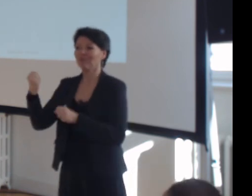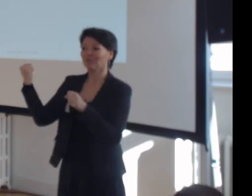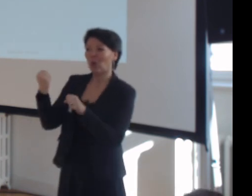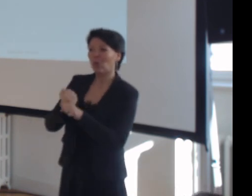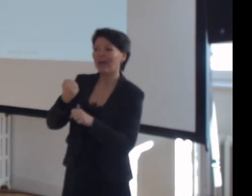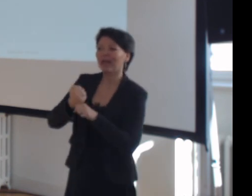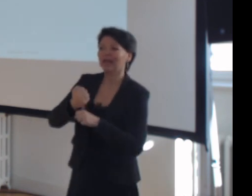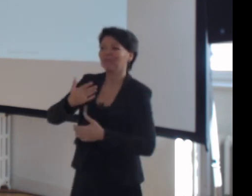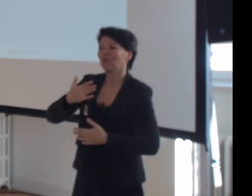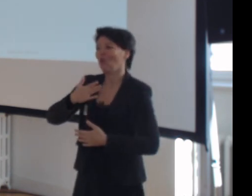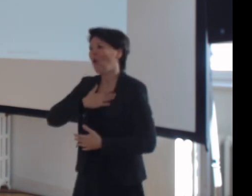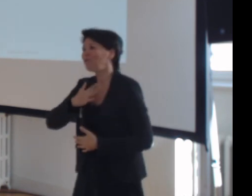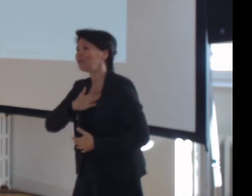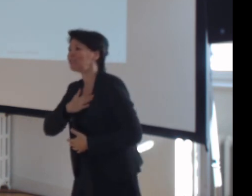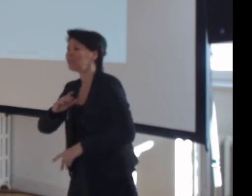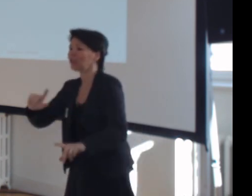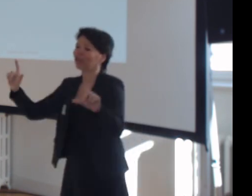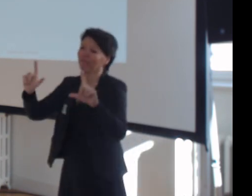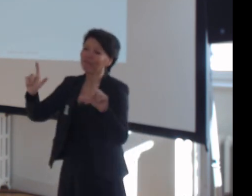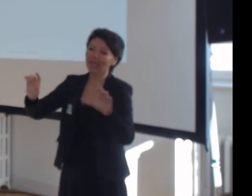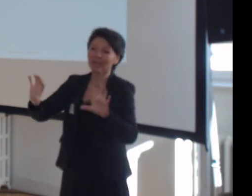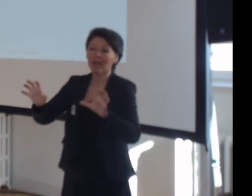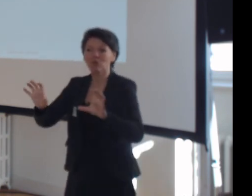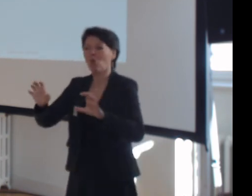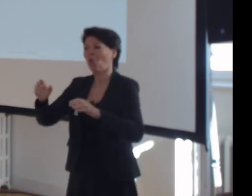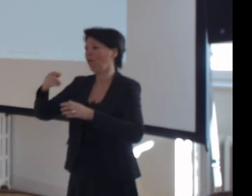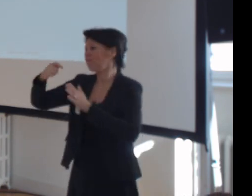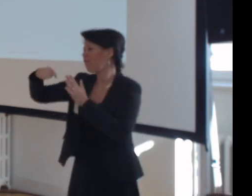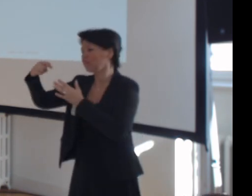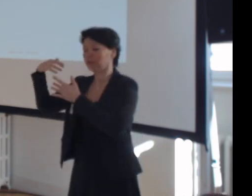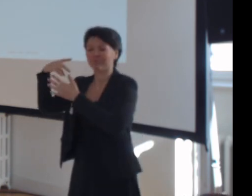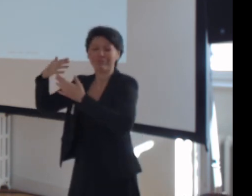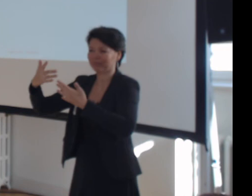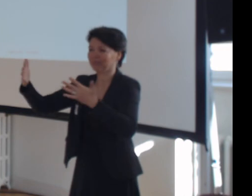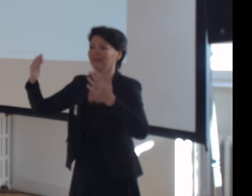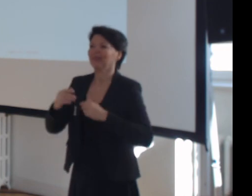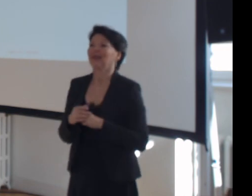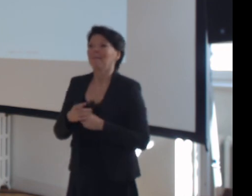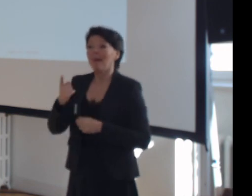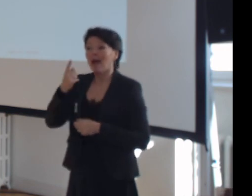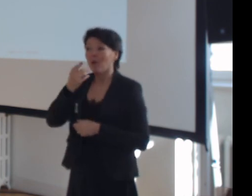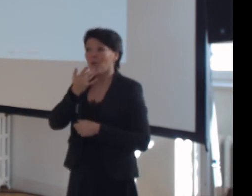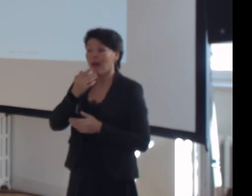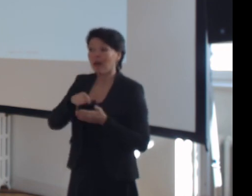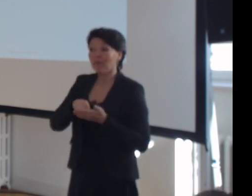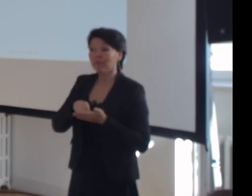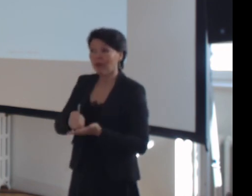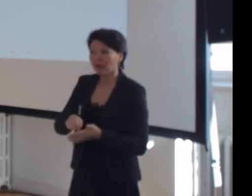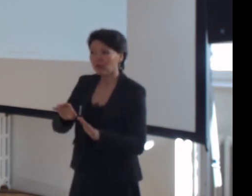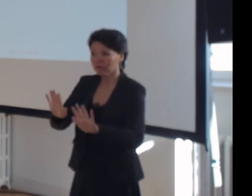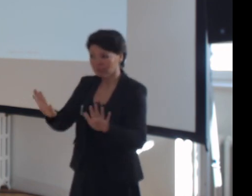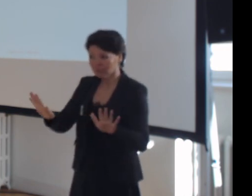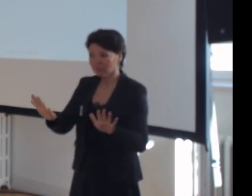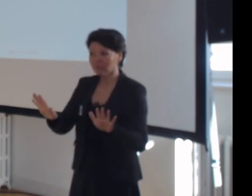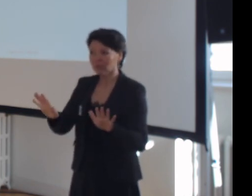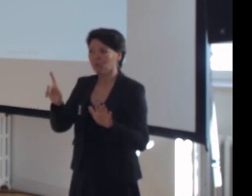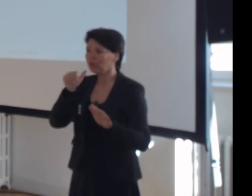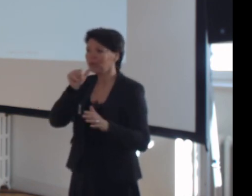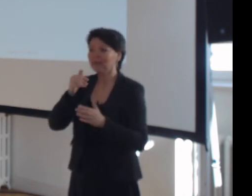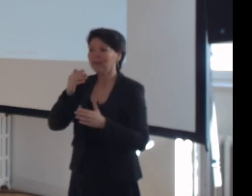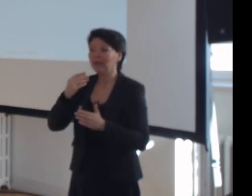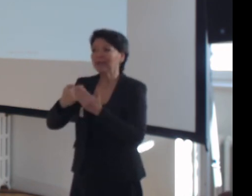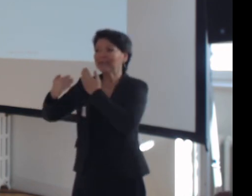pets, radio, television, and movies, and so on. But I want to stress that it doesn't always have to be historical